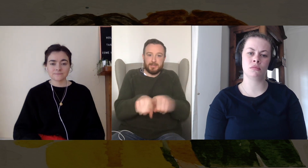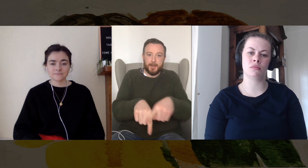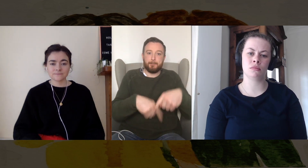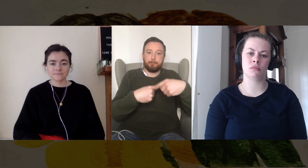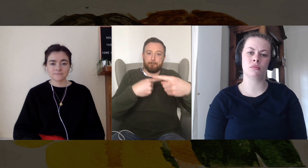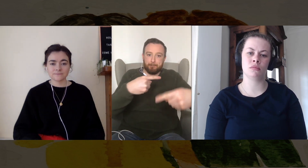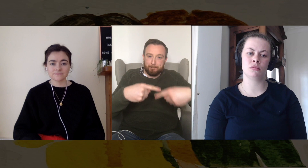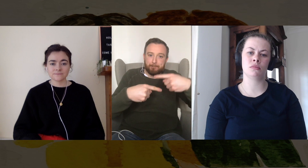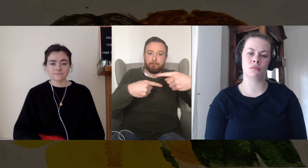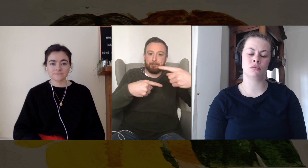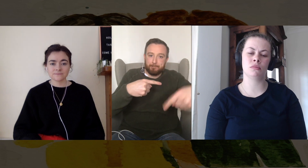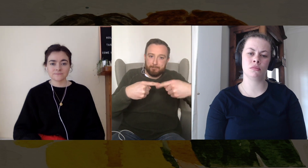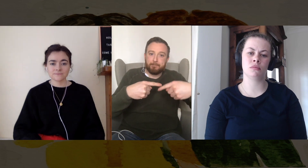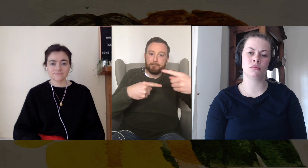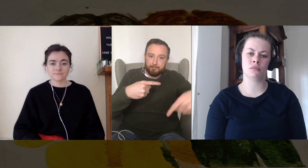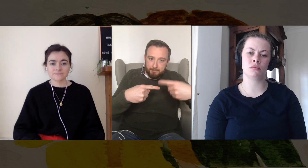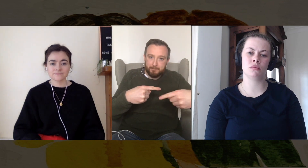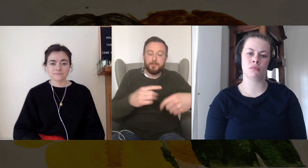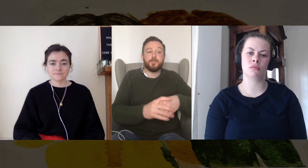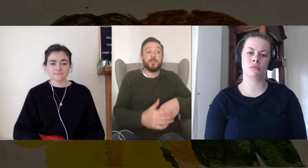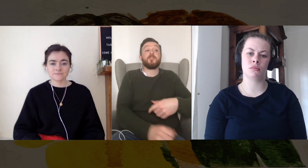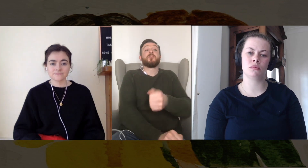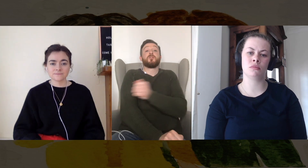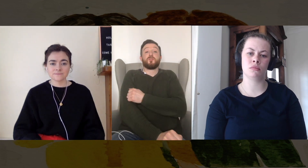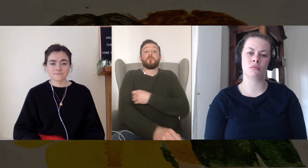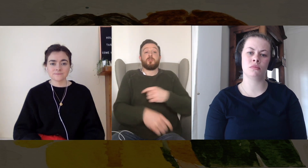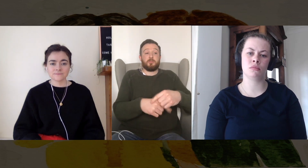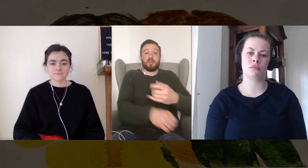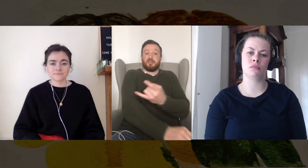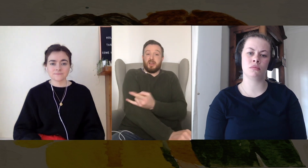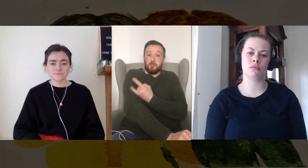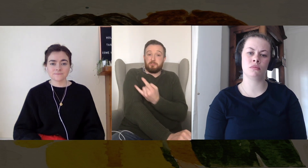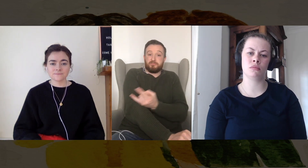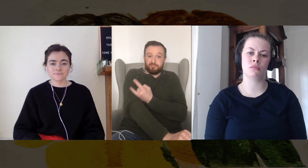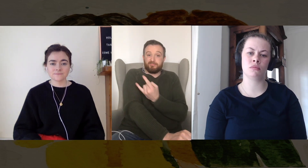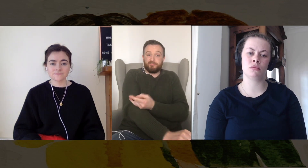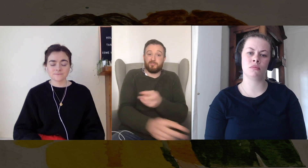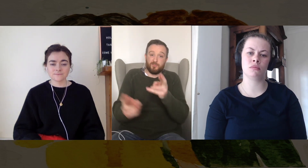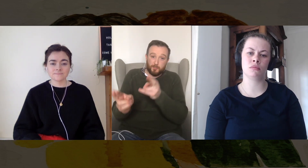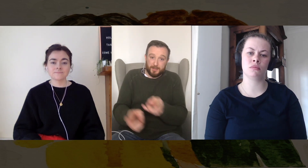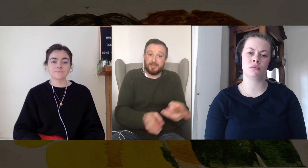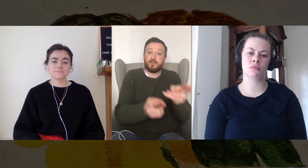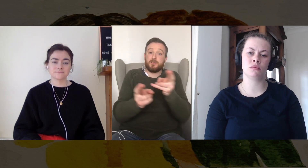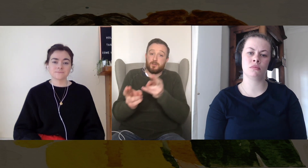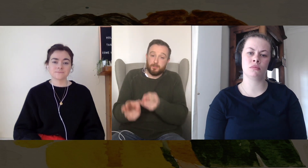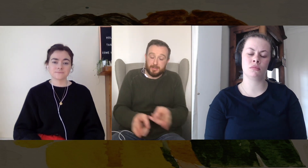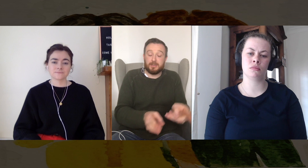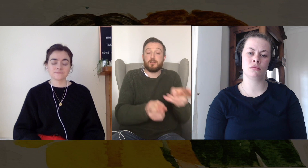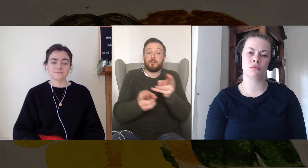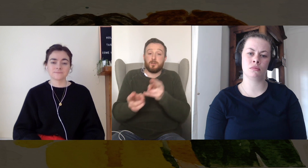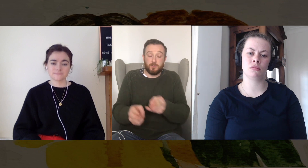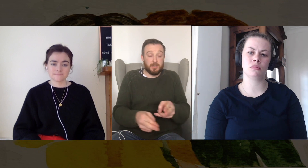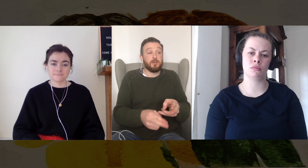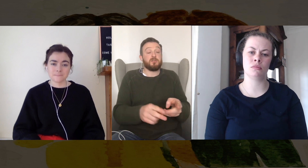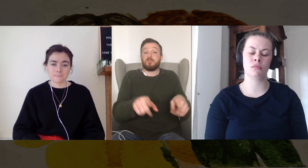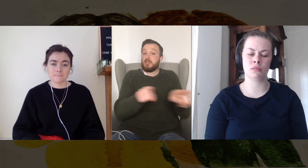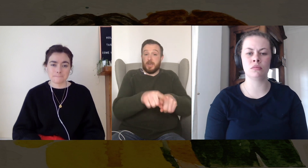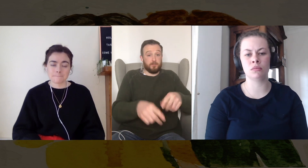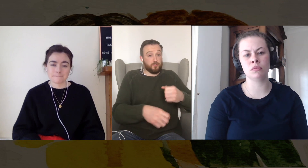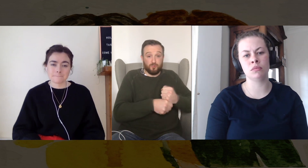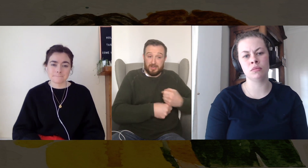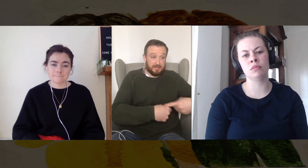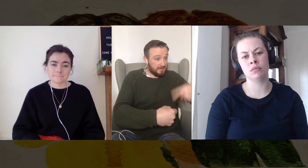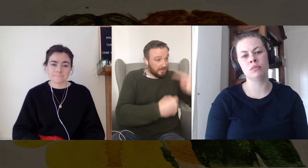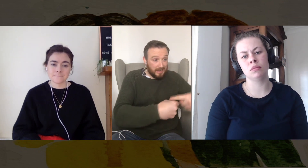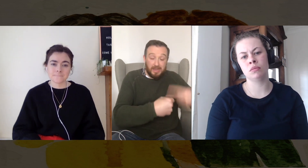you're aware of something, it means you have a choice to do something about it. And I suppose if you're unaware of something, you don't know what's happening, so you're not